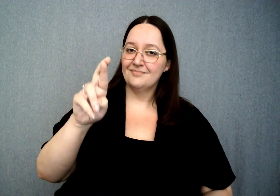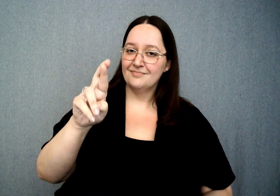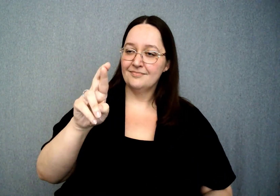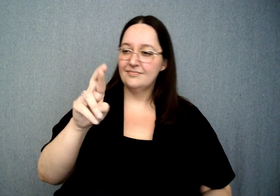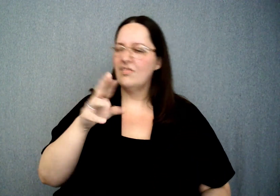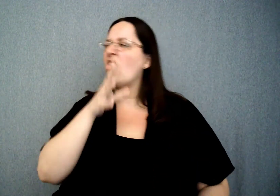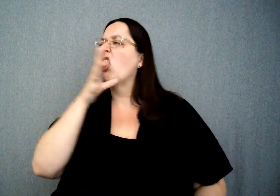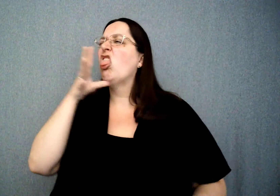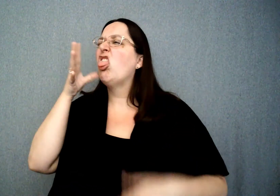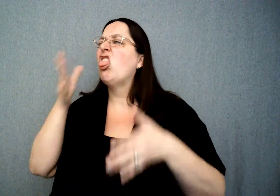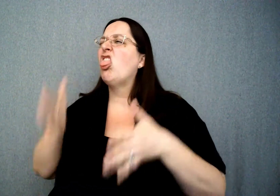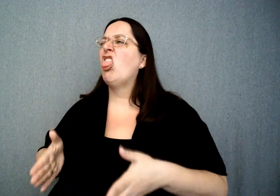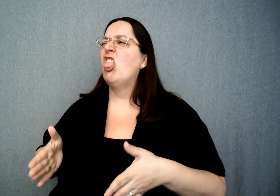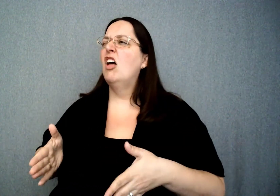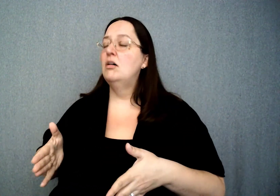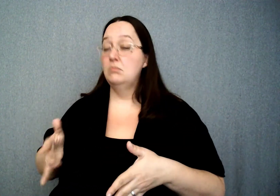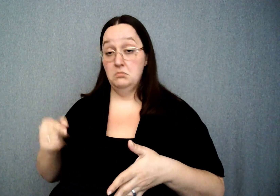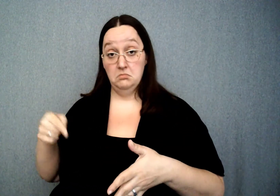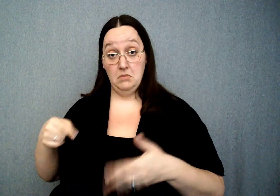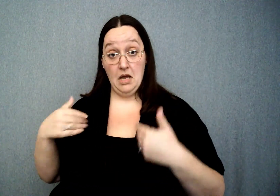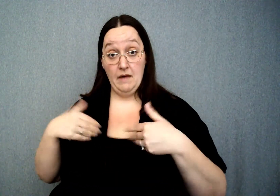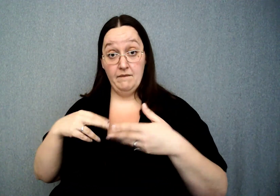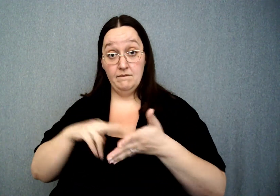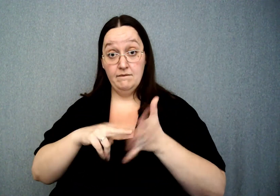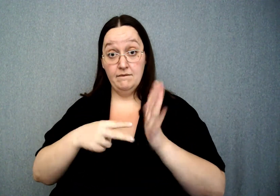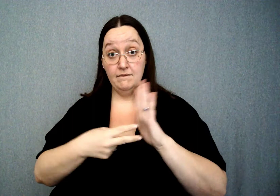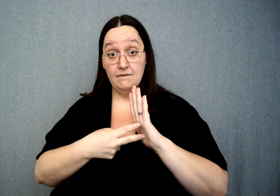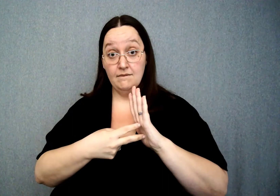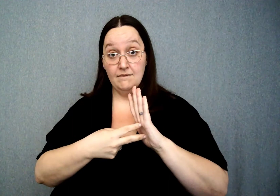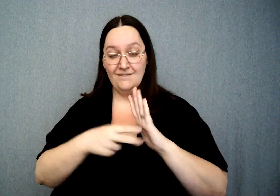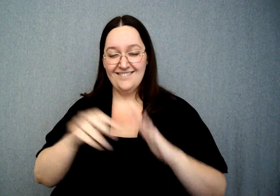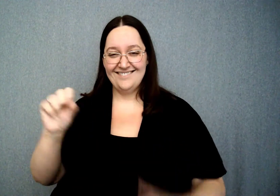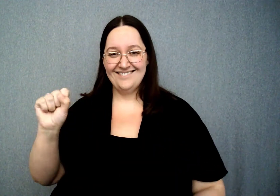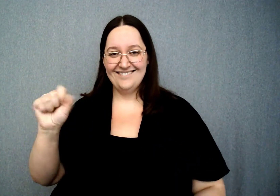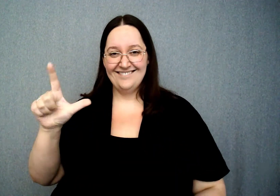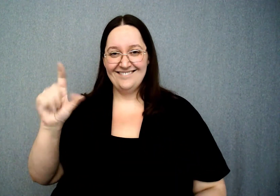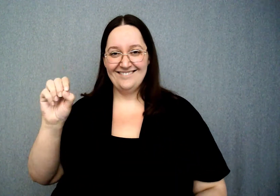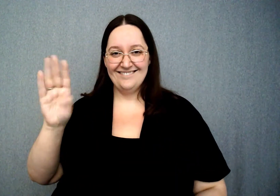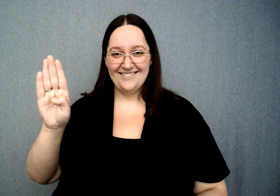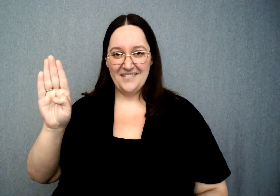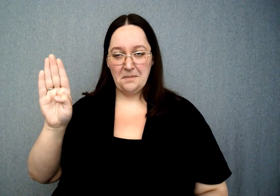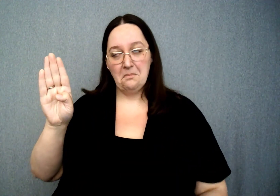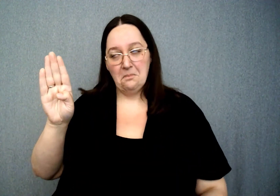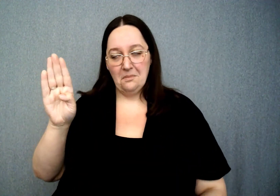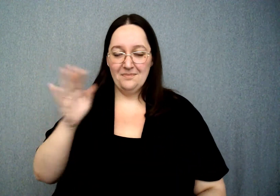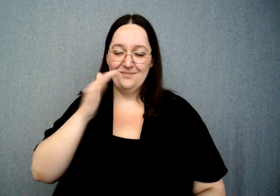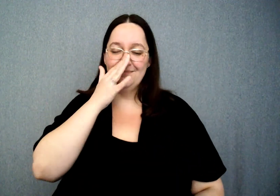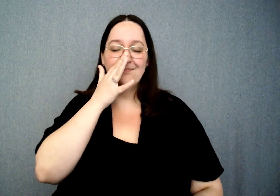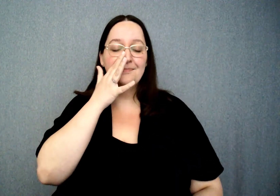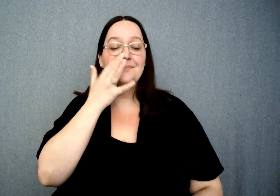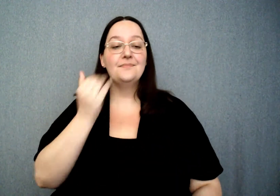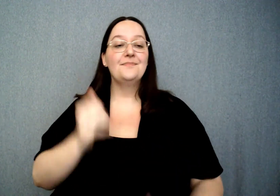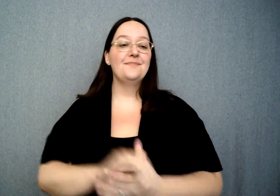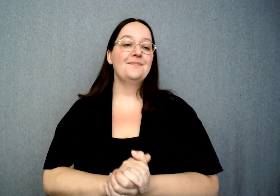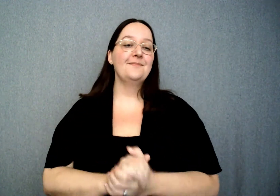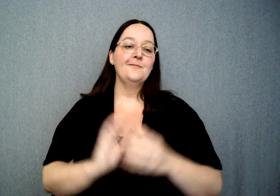farmer. What if you add an age and suffix to sloppy? That could become slob.